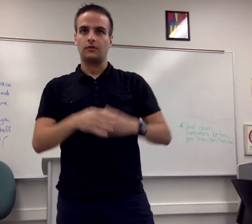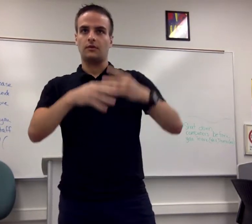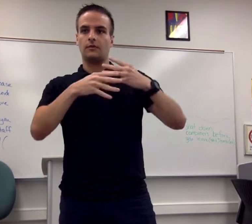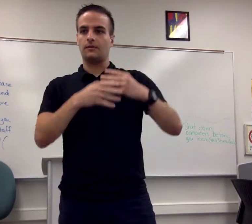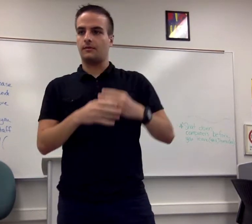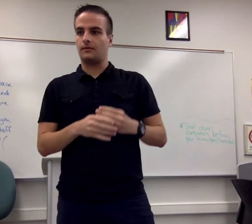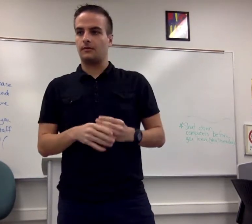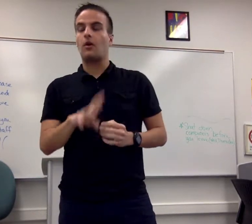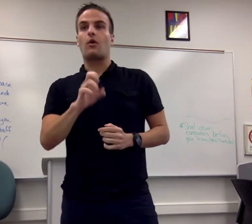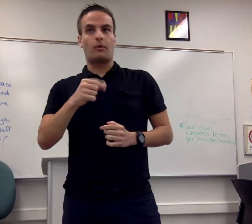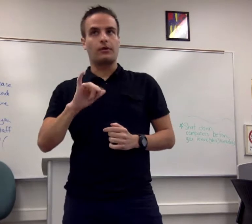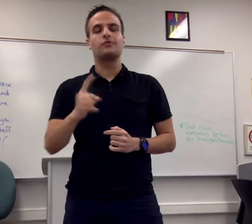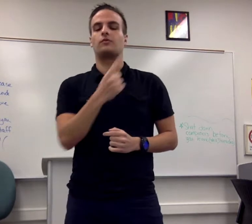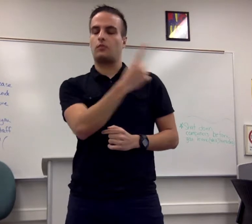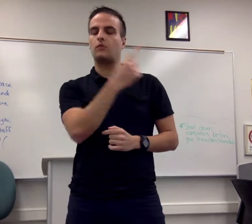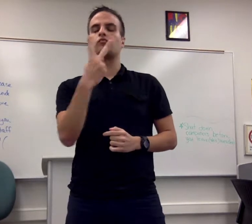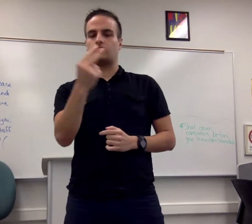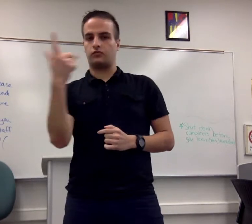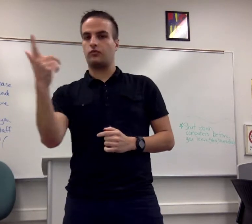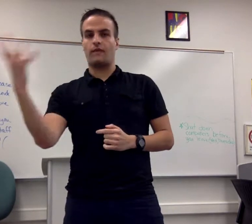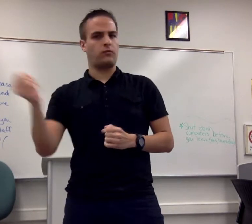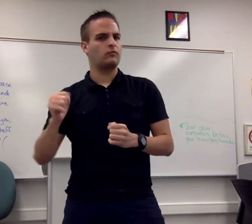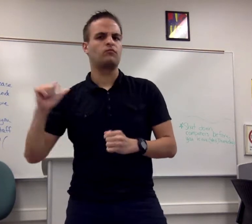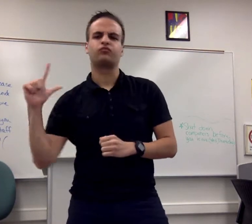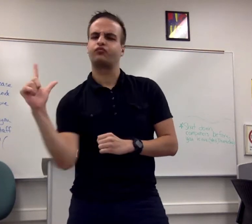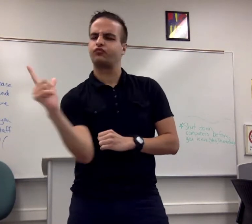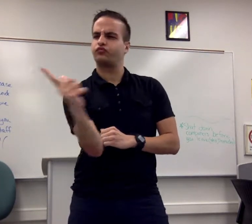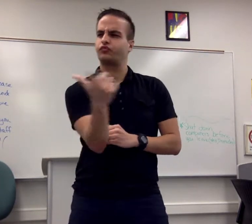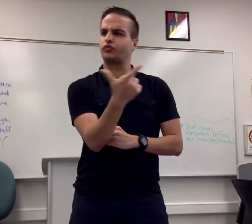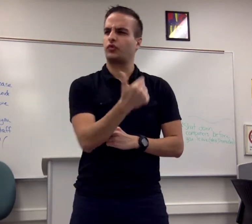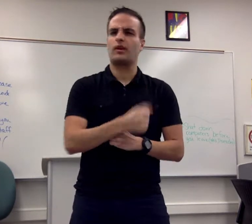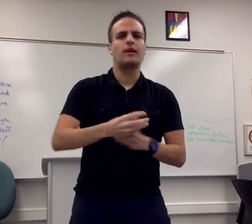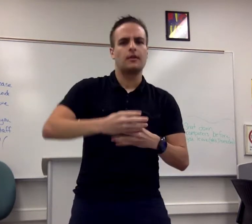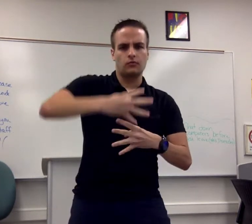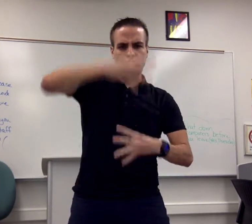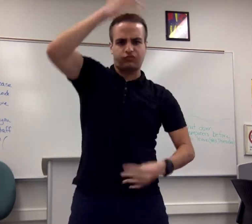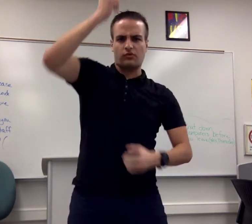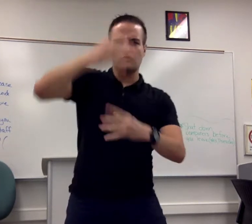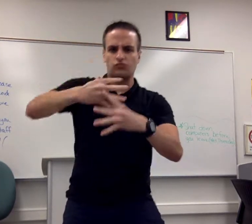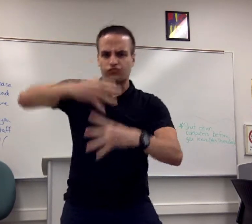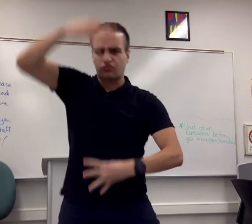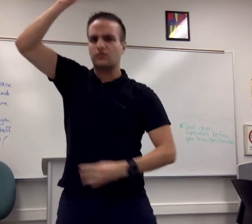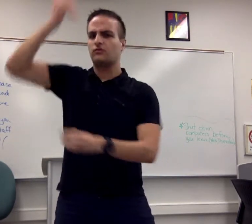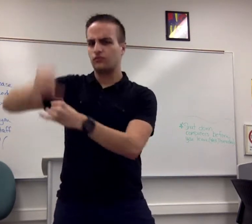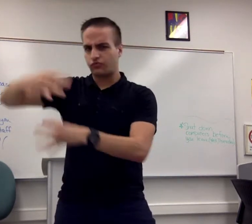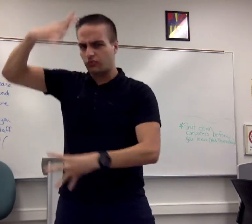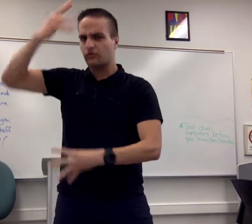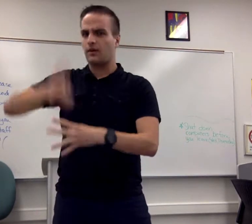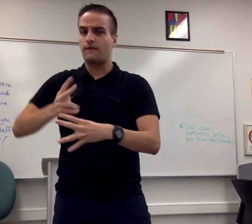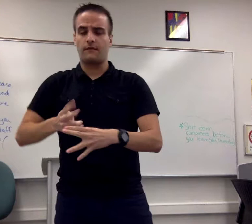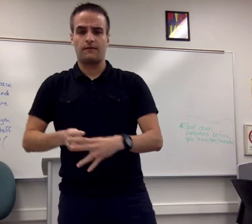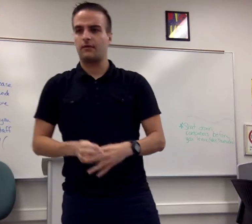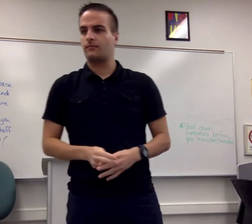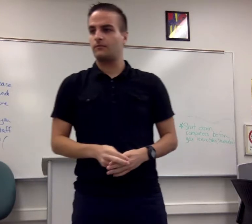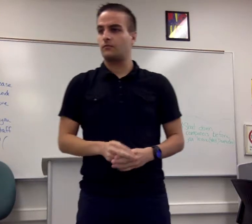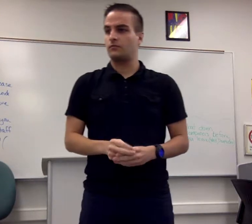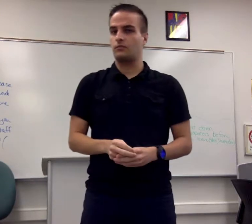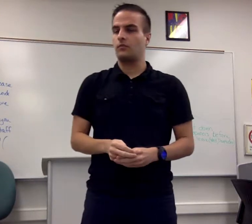Region 1, 2, 3, 4, all of the regions and lists of names who have let their certification lapse because they didn't get